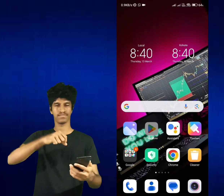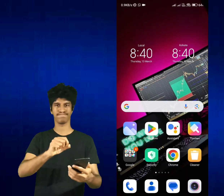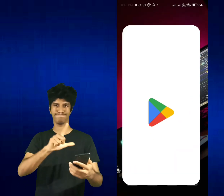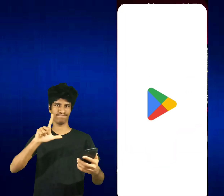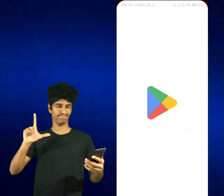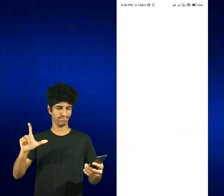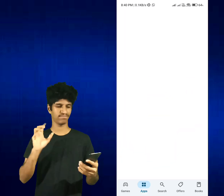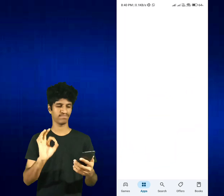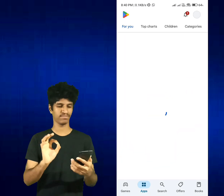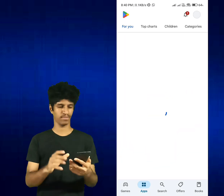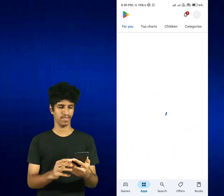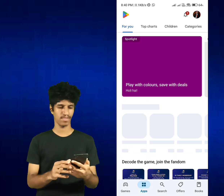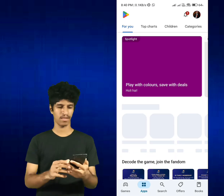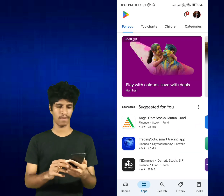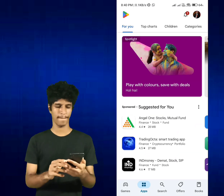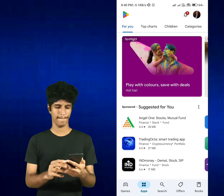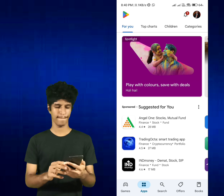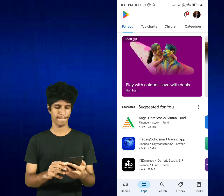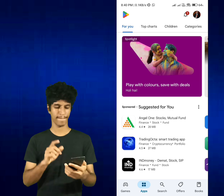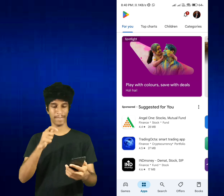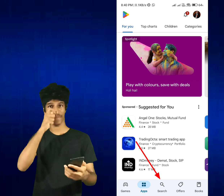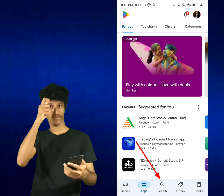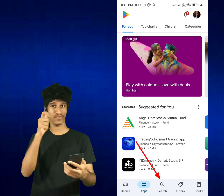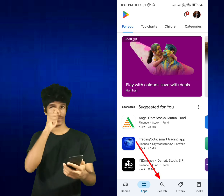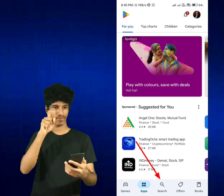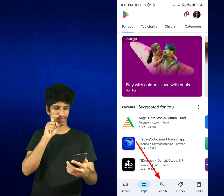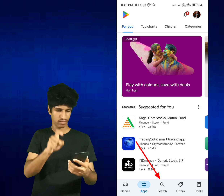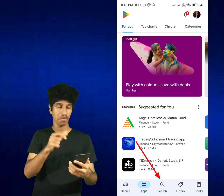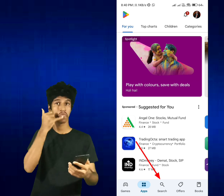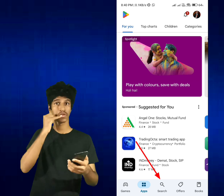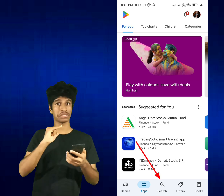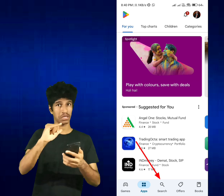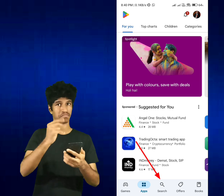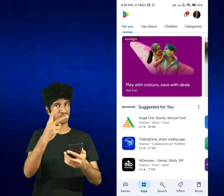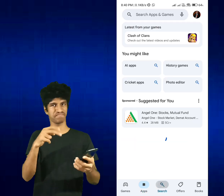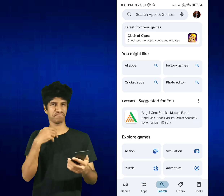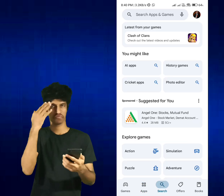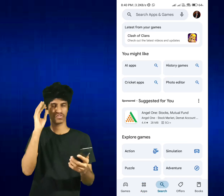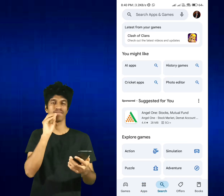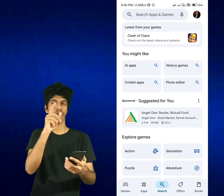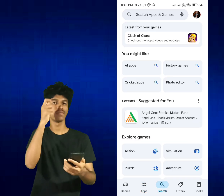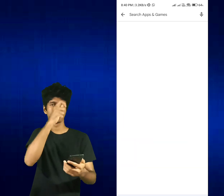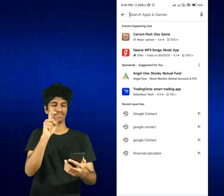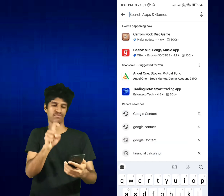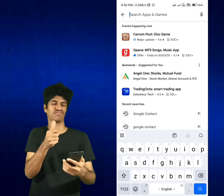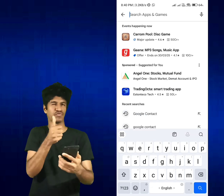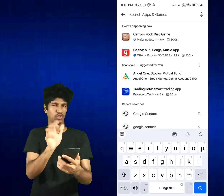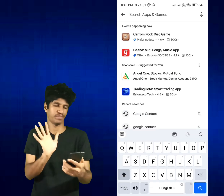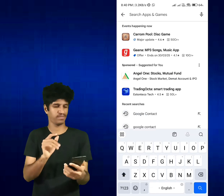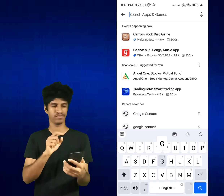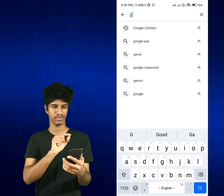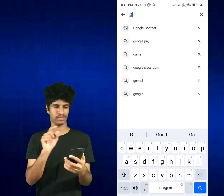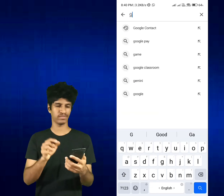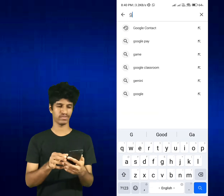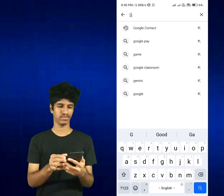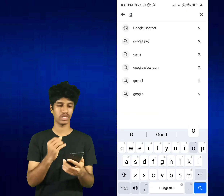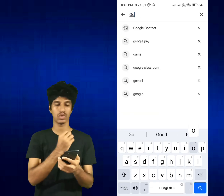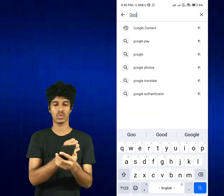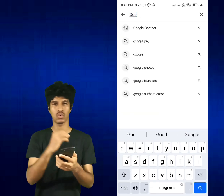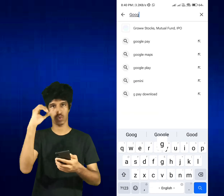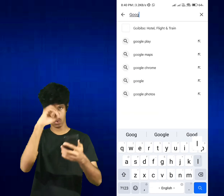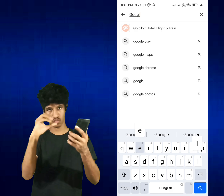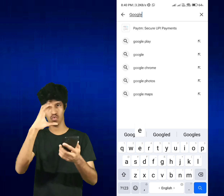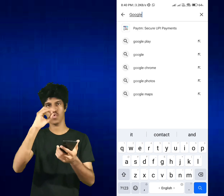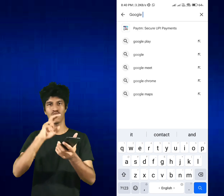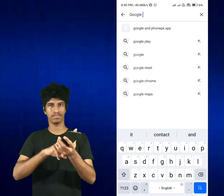being judgmental because you're trying things. And they just want you to settle and do the right thing. So get a good job, don't slack off. Wake up